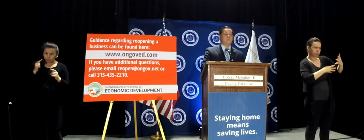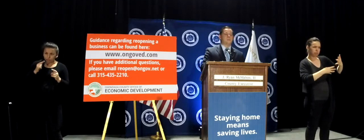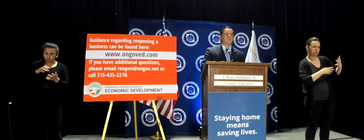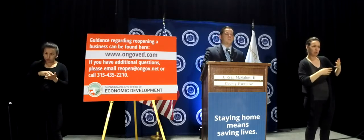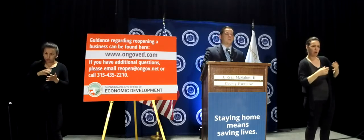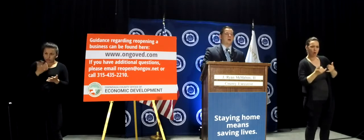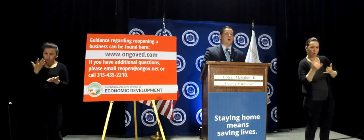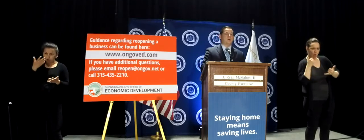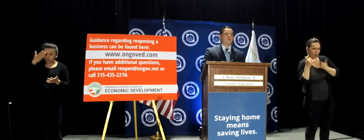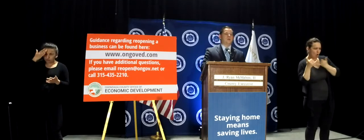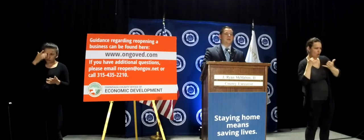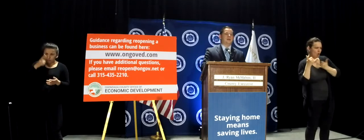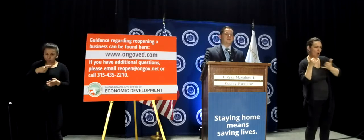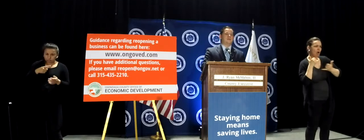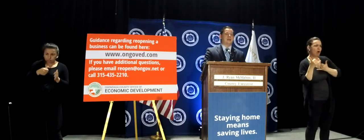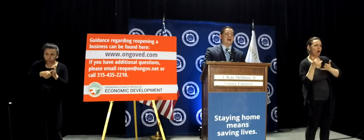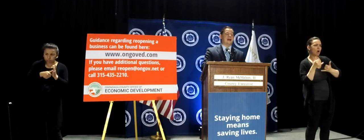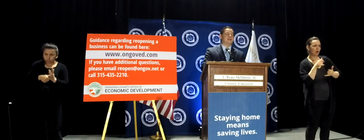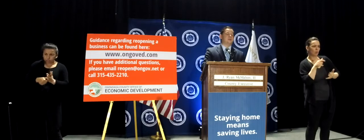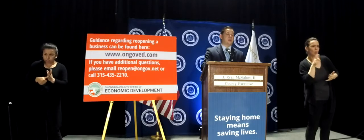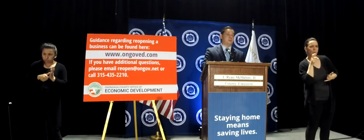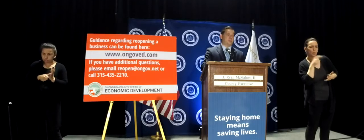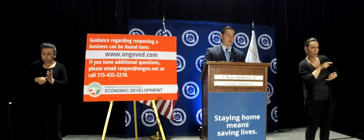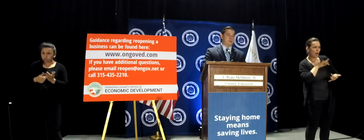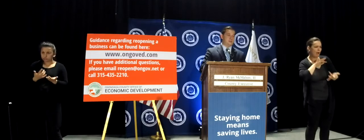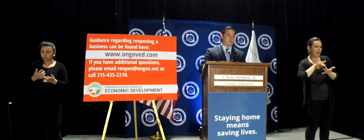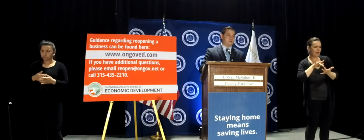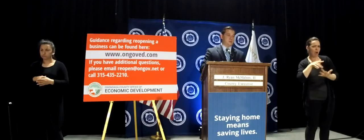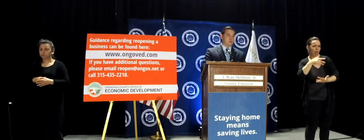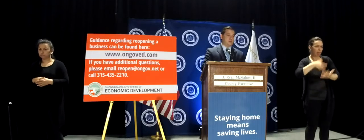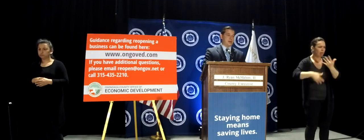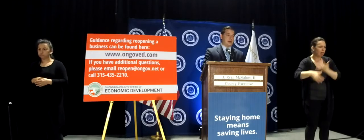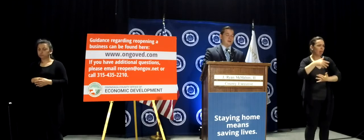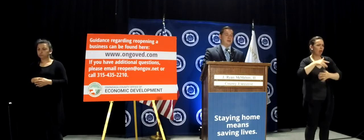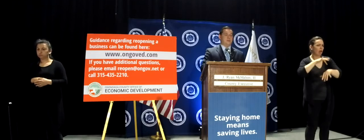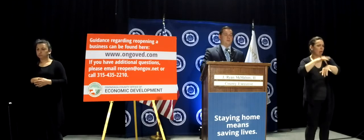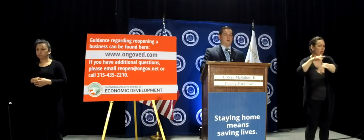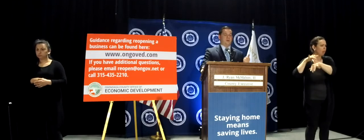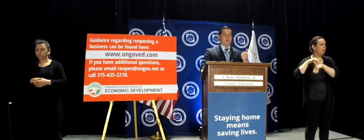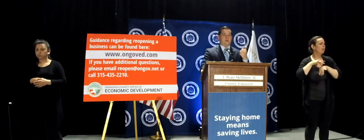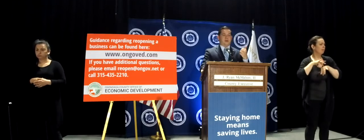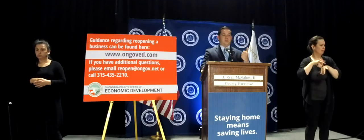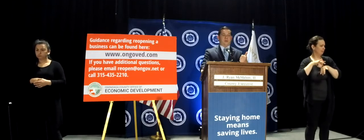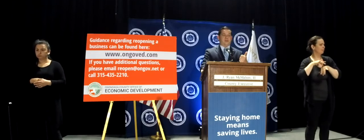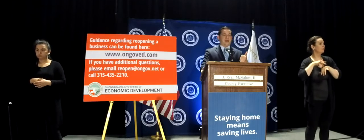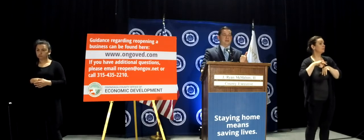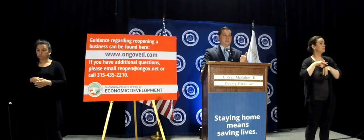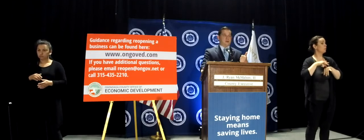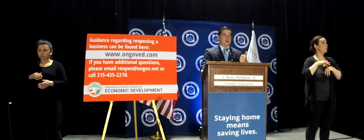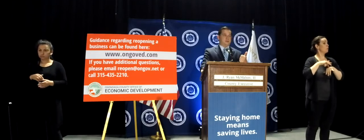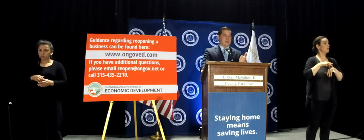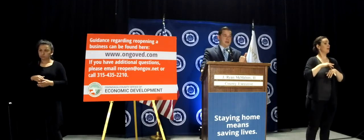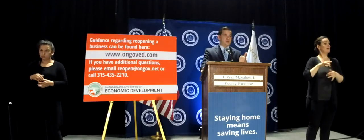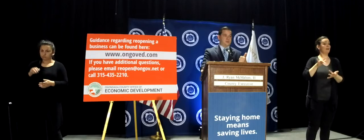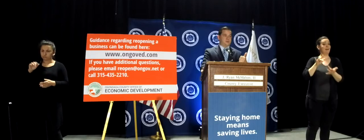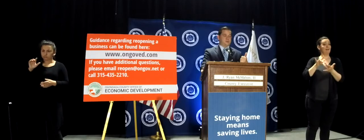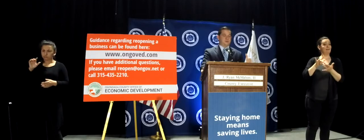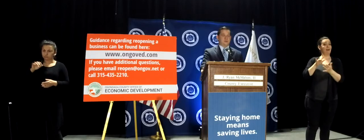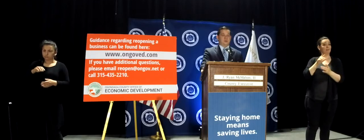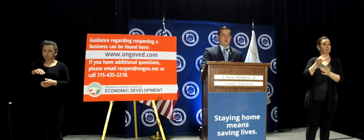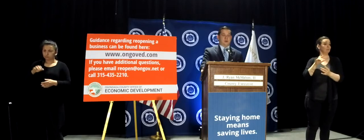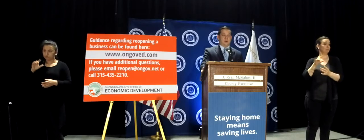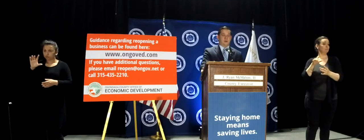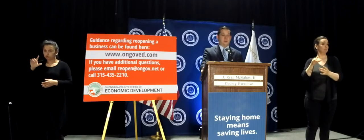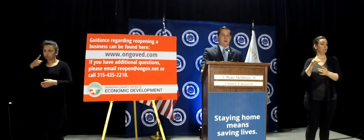to that, we have not had to implement these individuals yet, but we have contact